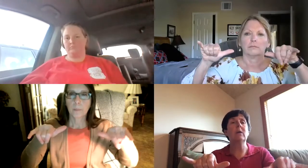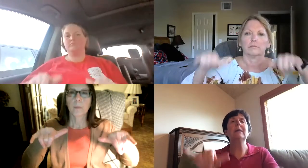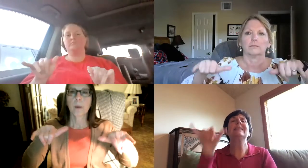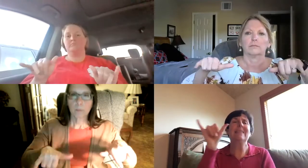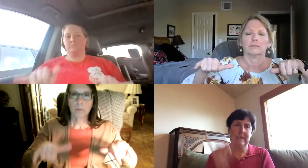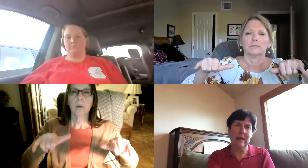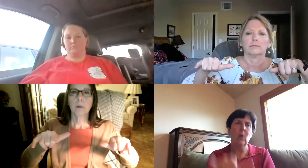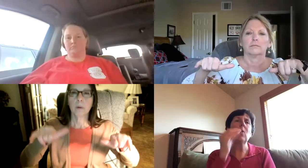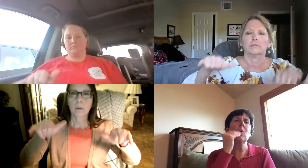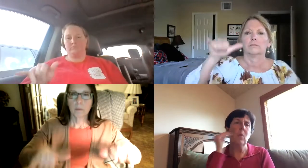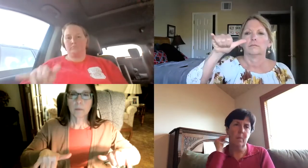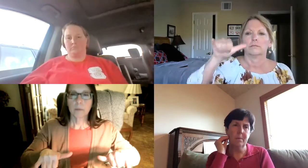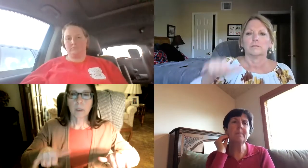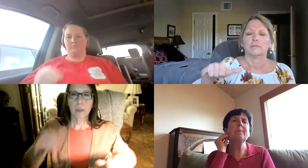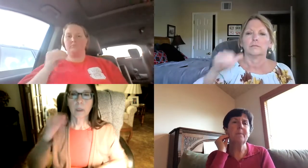down.